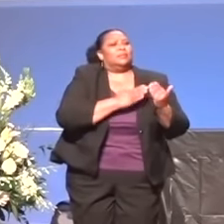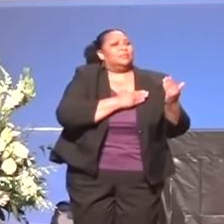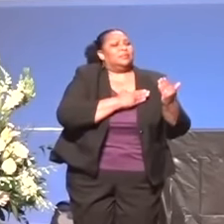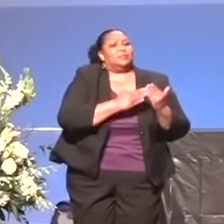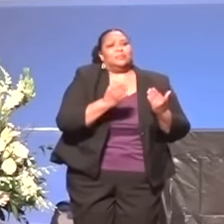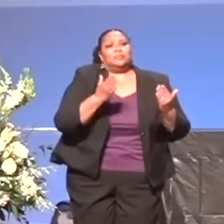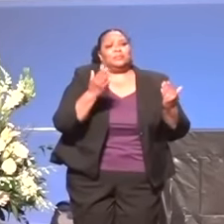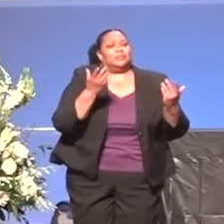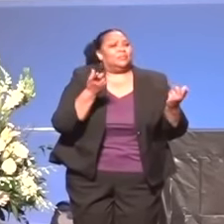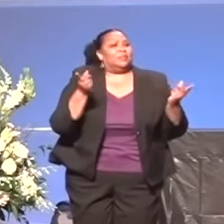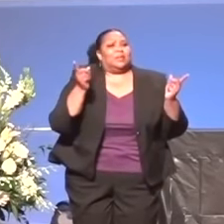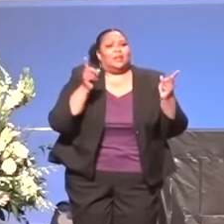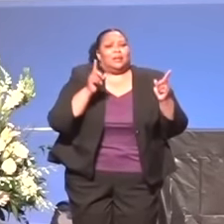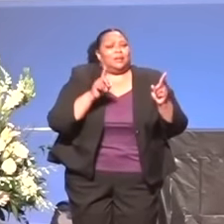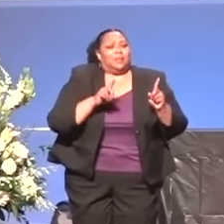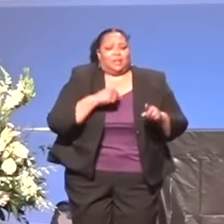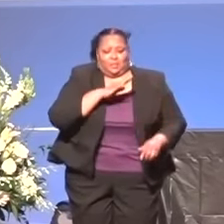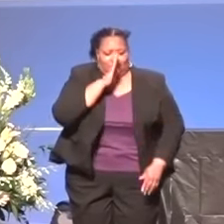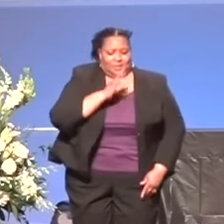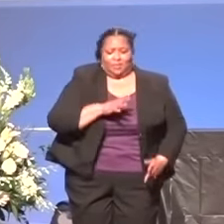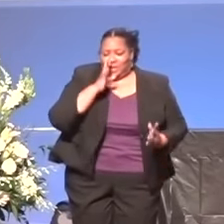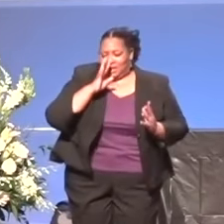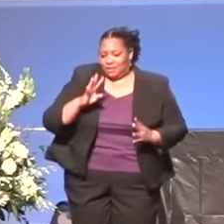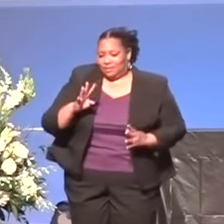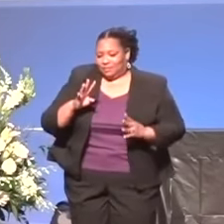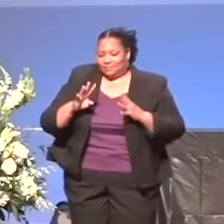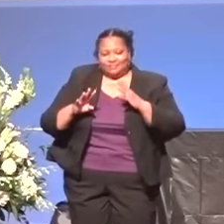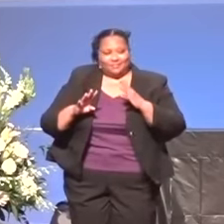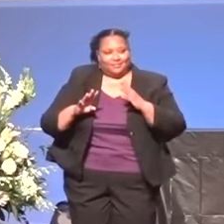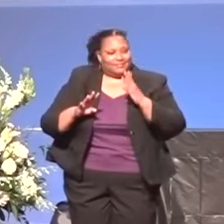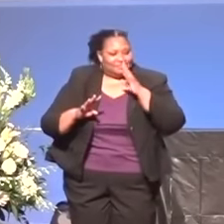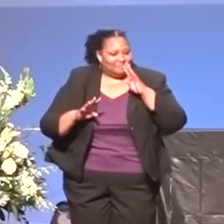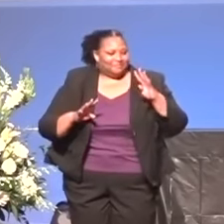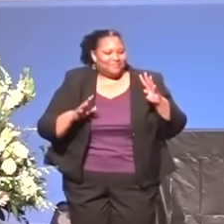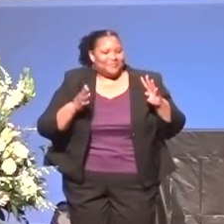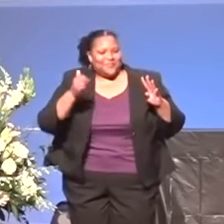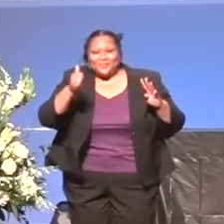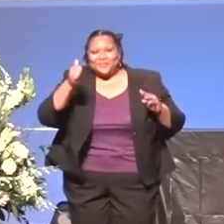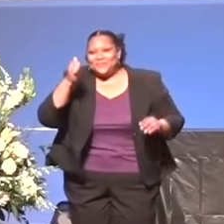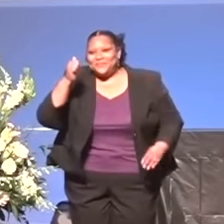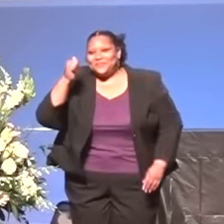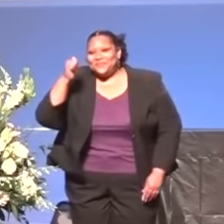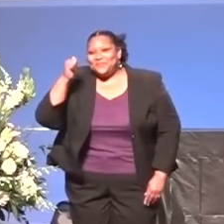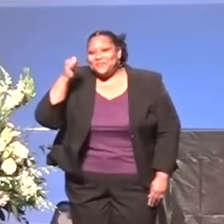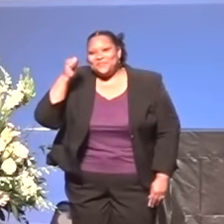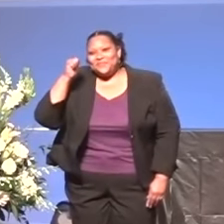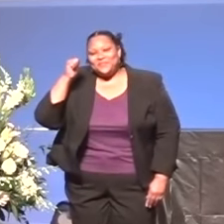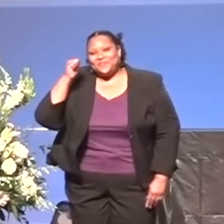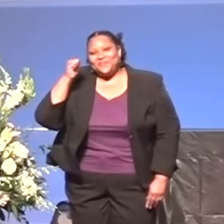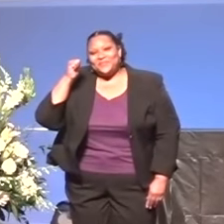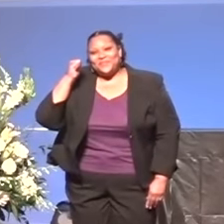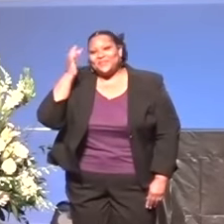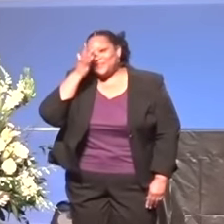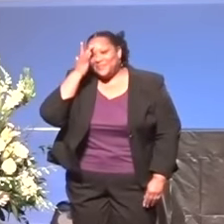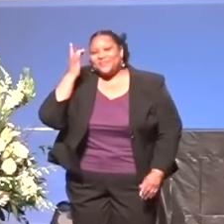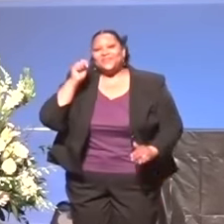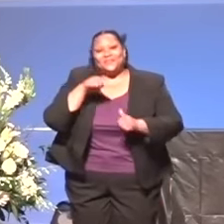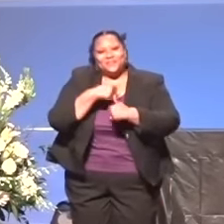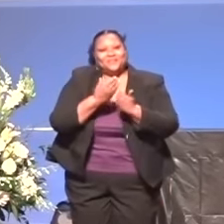forsake you. I won't forsake